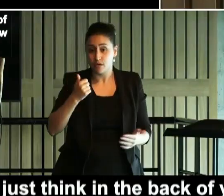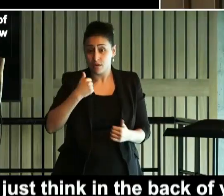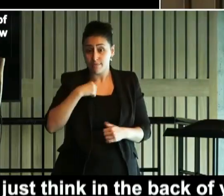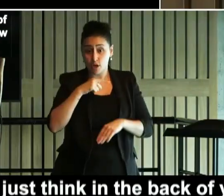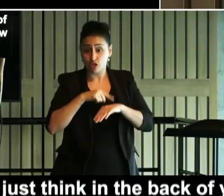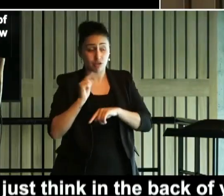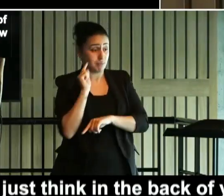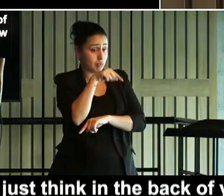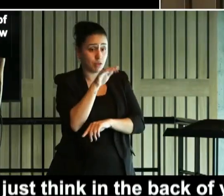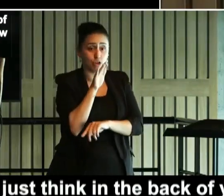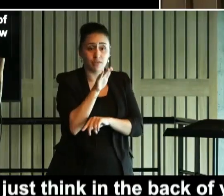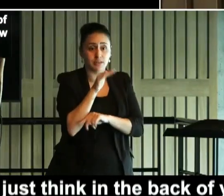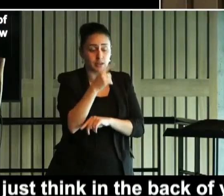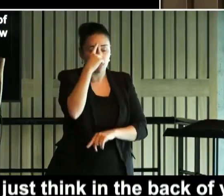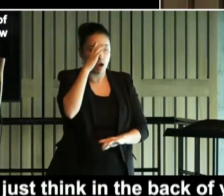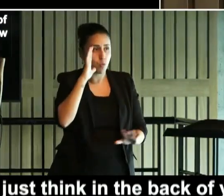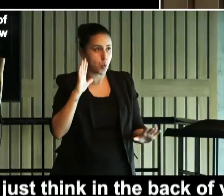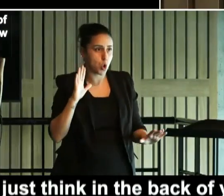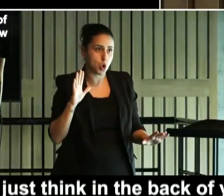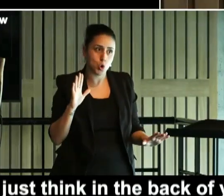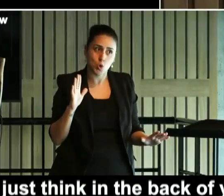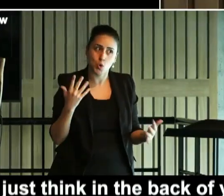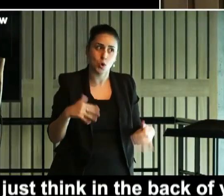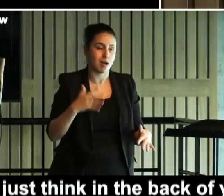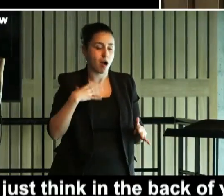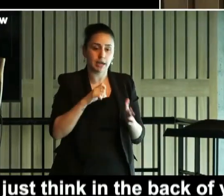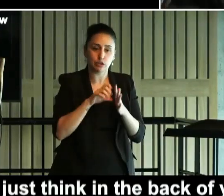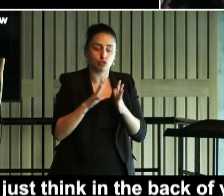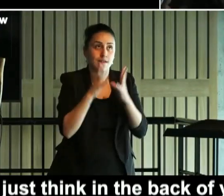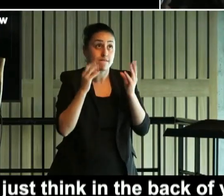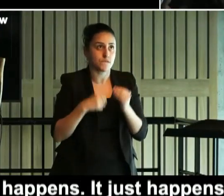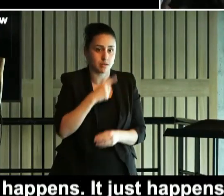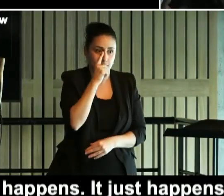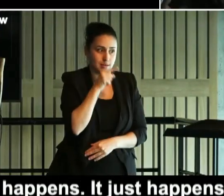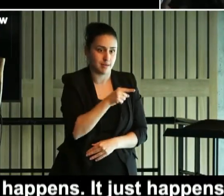me away. But I thought, I've got to do this the best way I can.